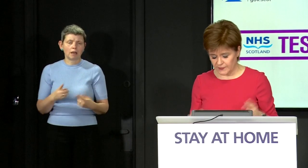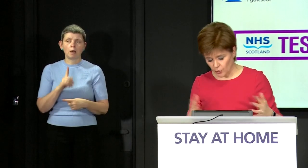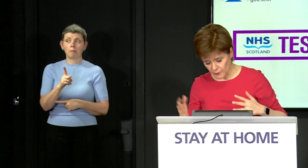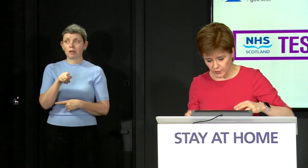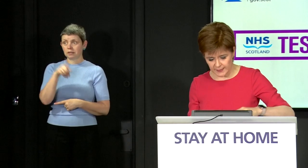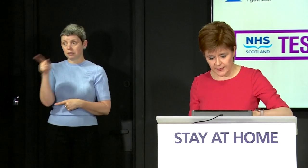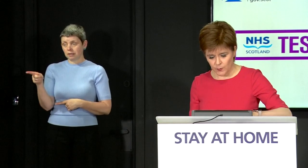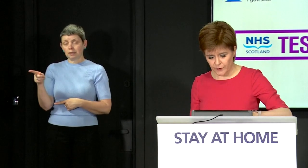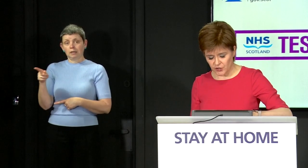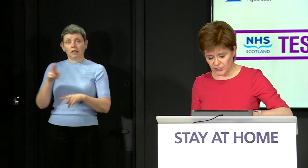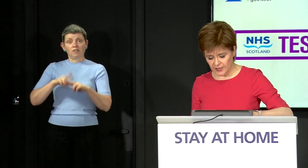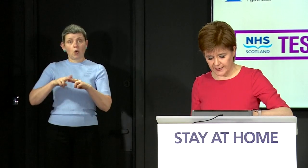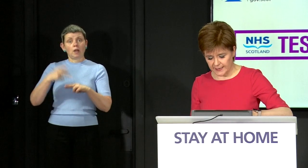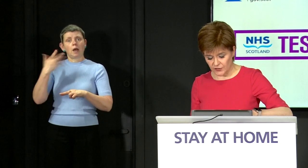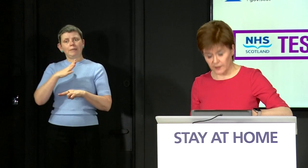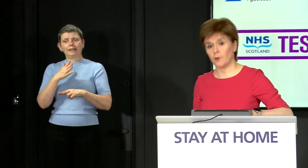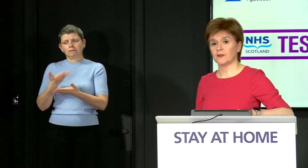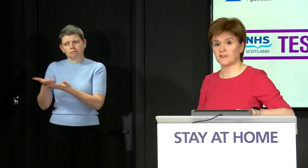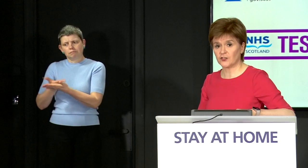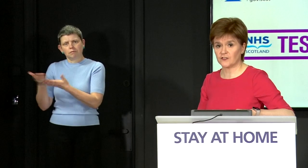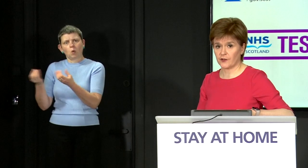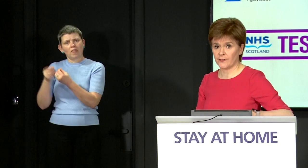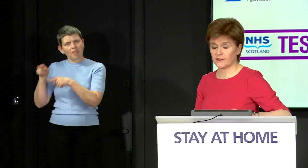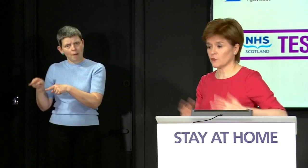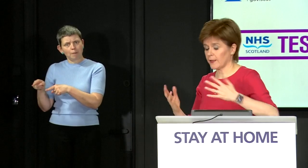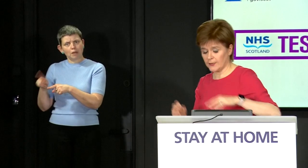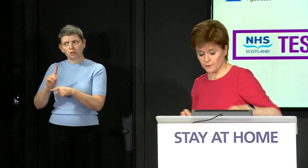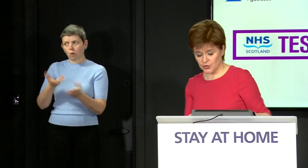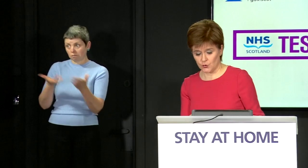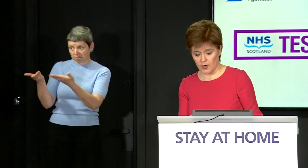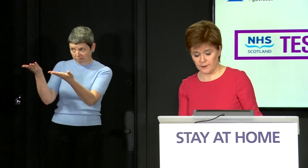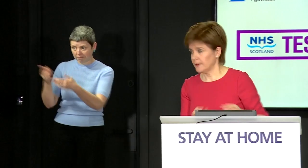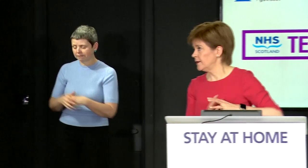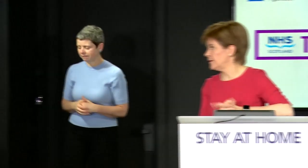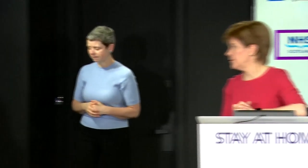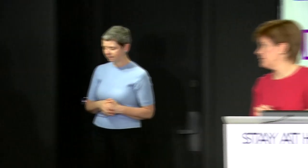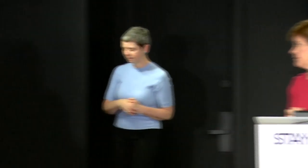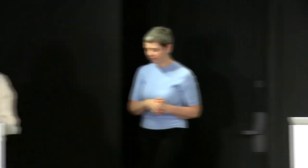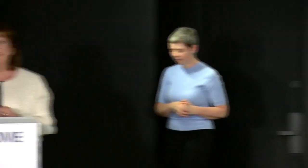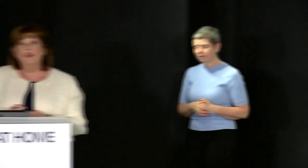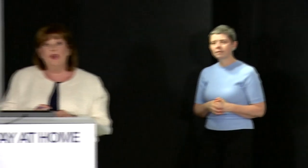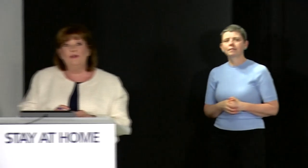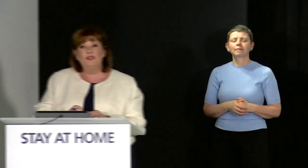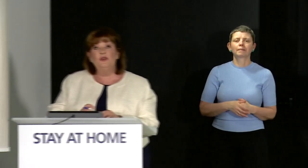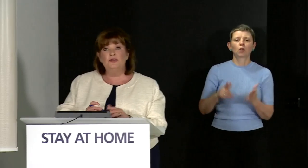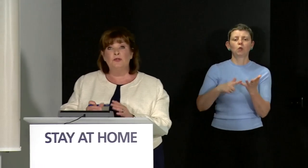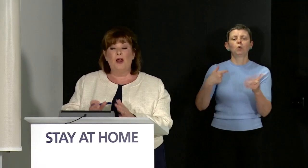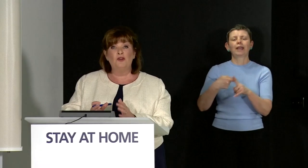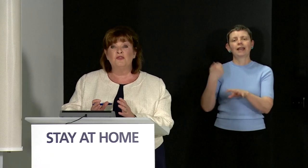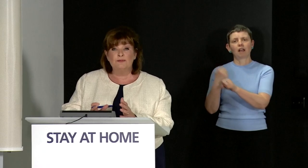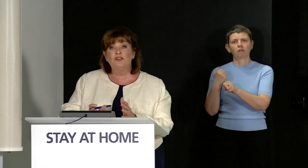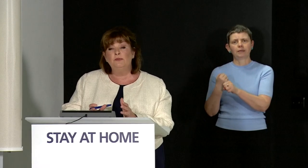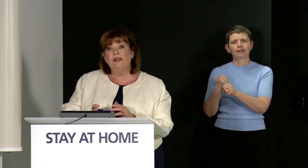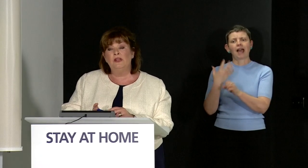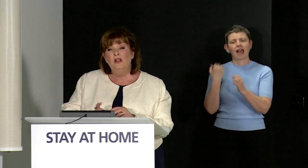been obviously corresponding with the Treasury and engaged in a number of discussions around this, so I'll hand over to her. Yes, the UK Government have to use their